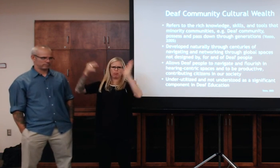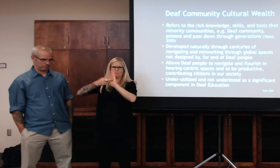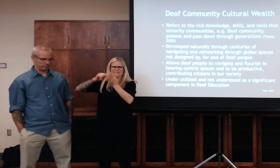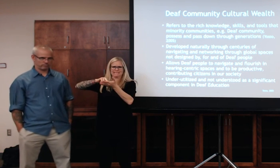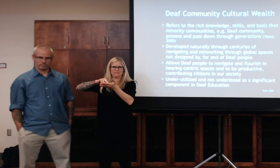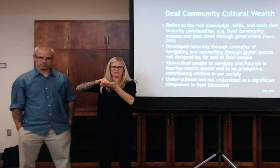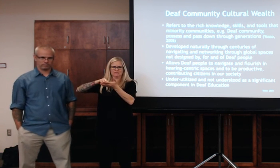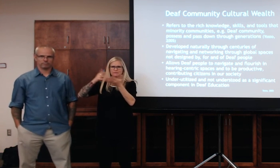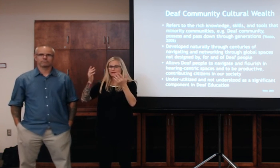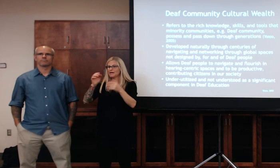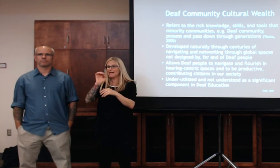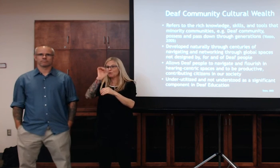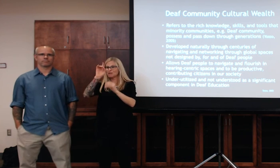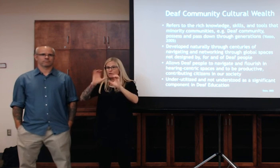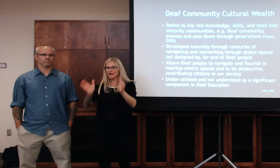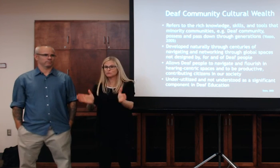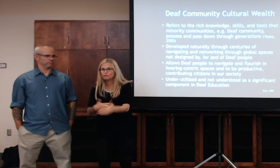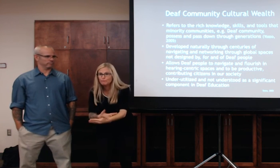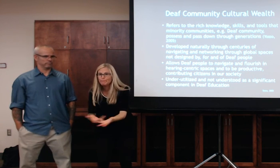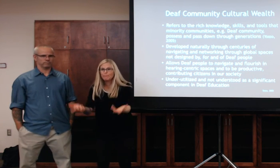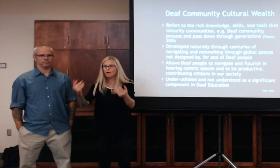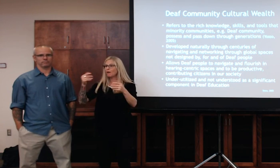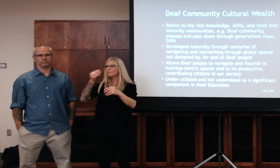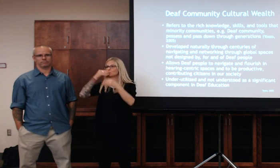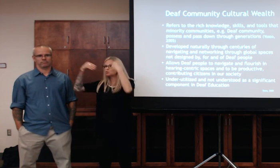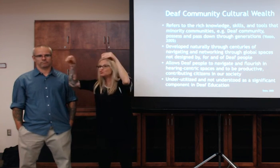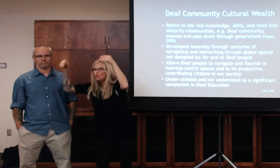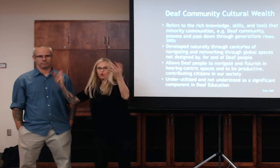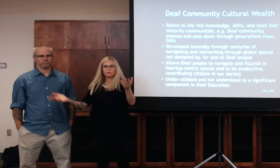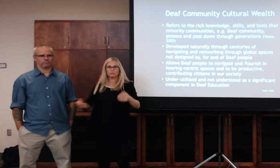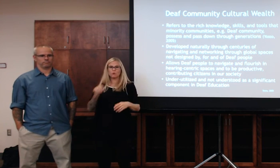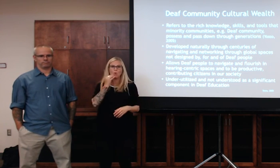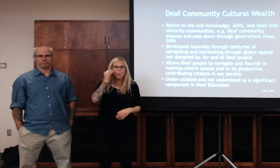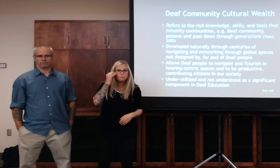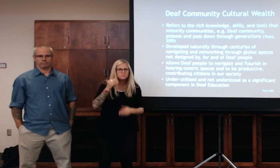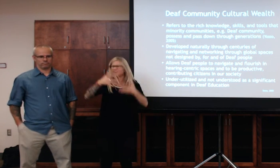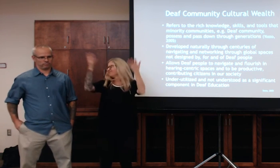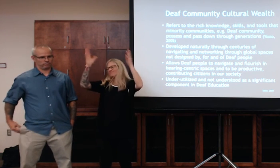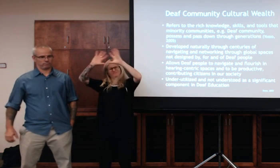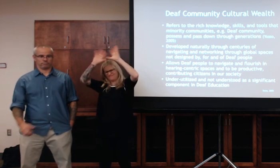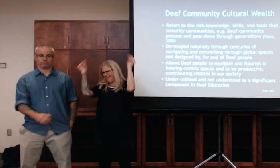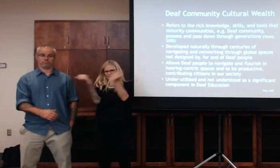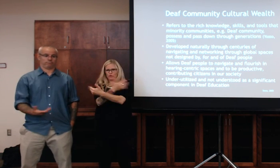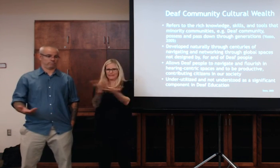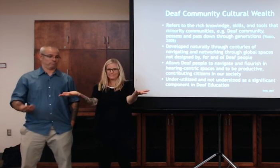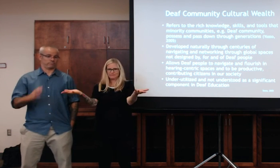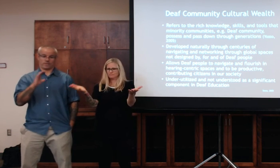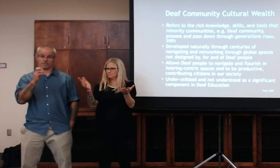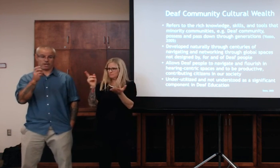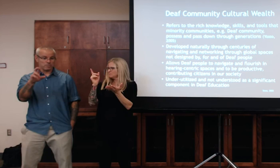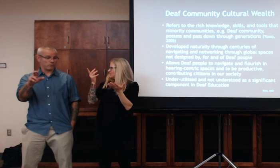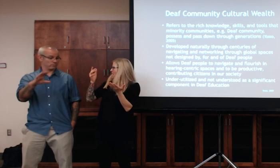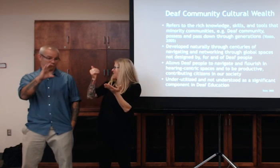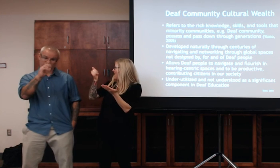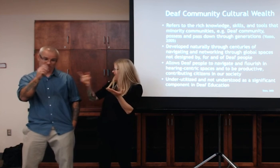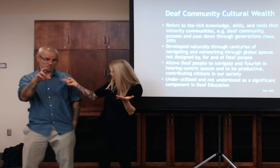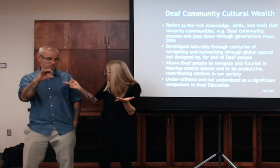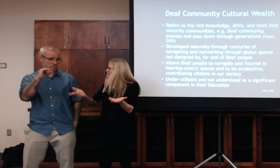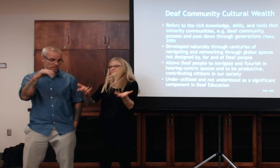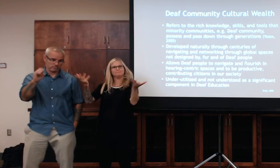term. It could be an educational classroom. It could be a grocery store. It could be your home. It could be anything. Cyberspace, that's